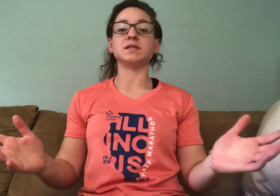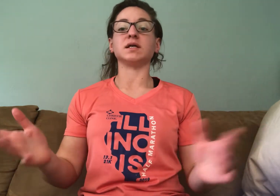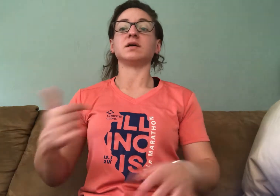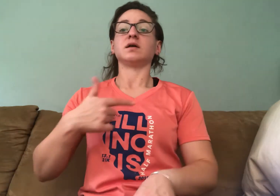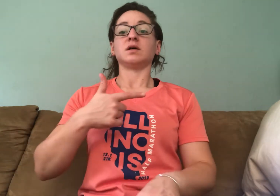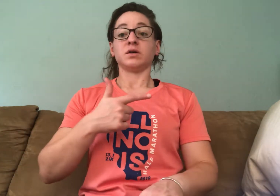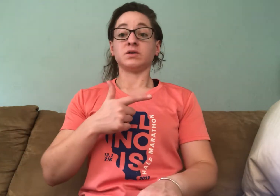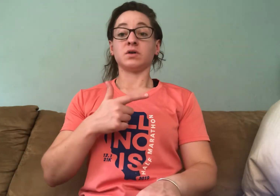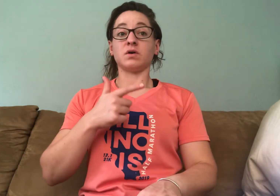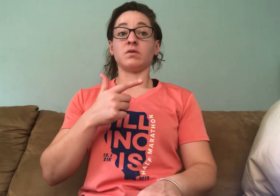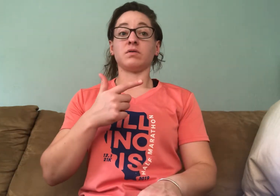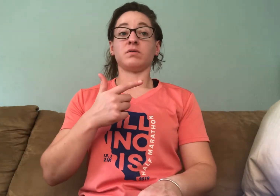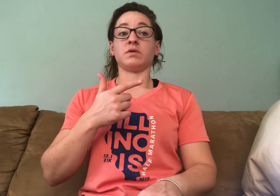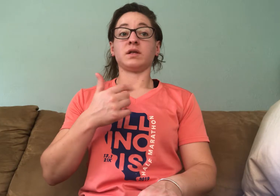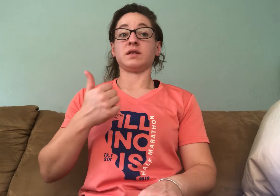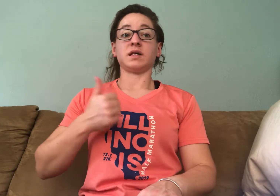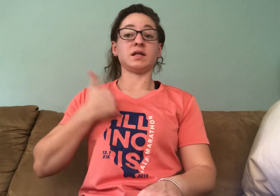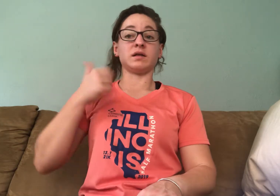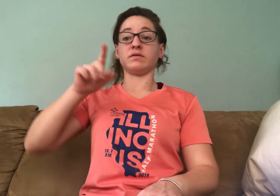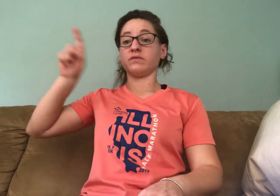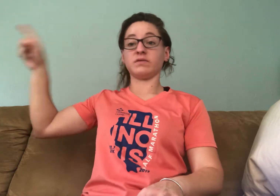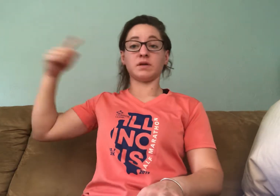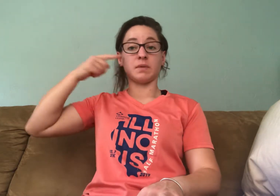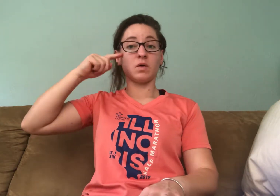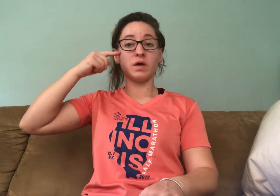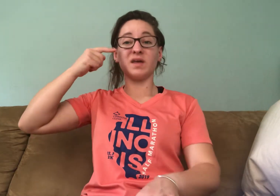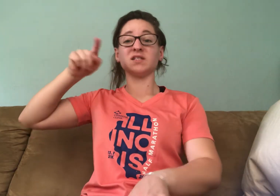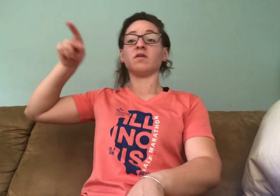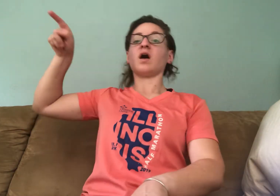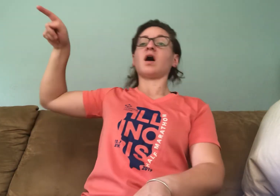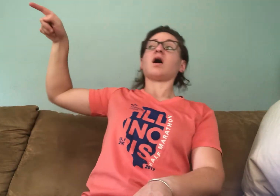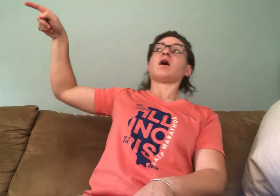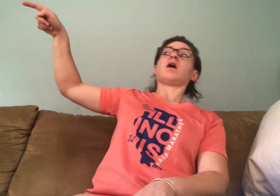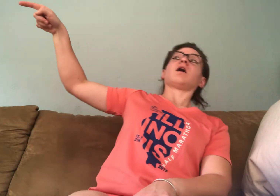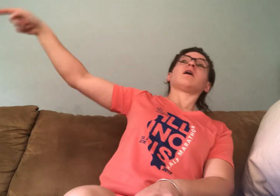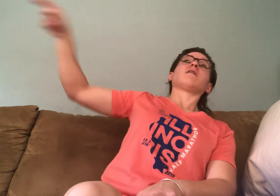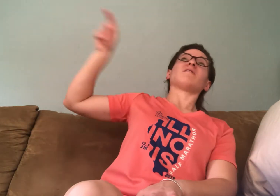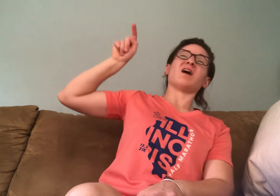Lisa, so they live Mongolia.